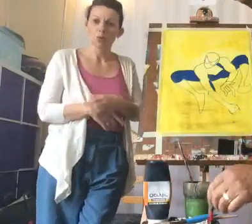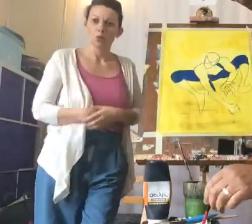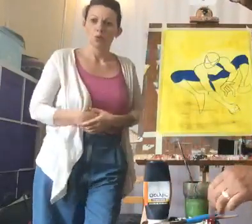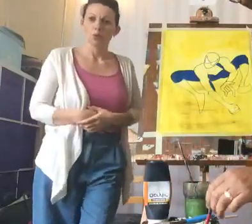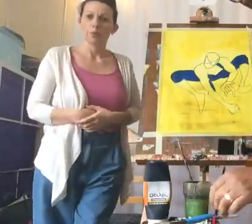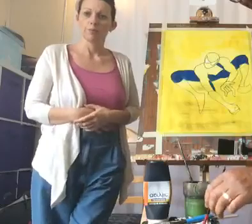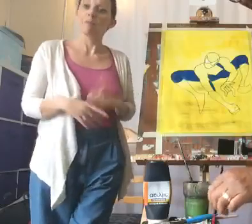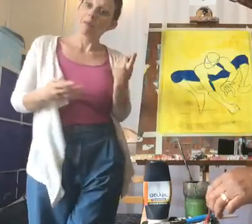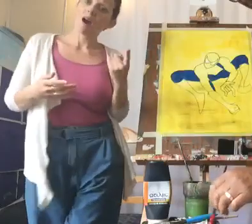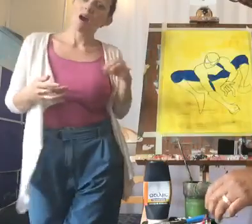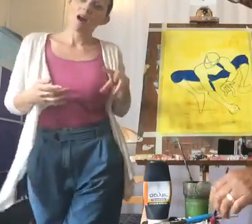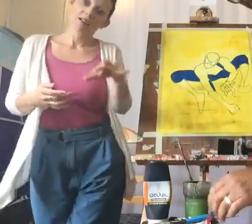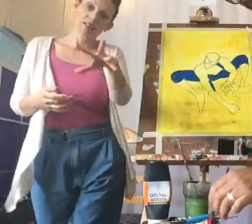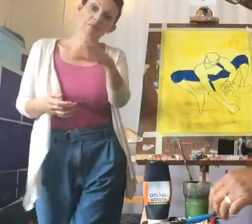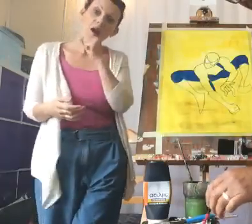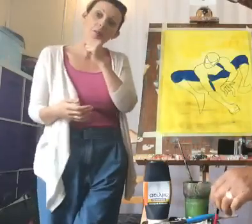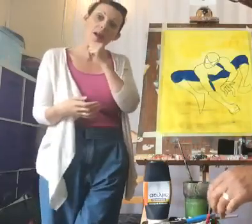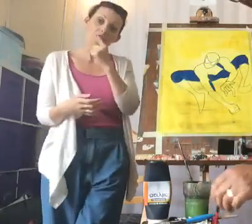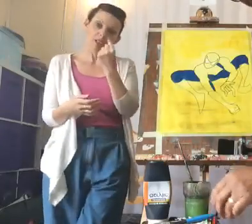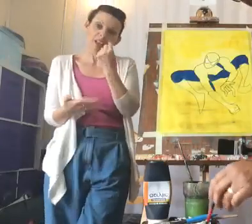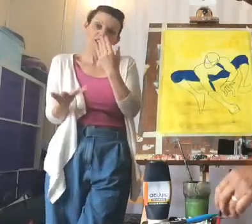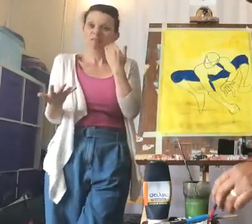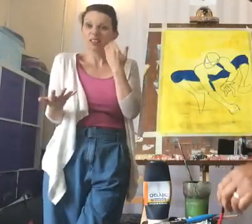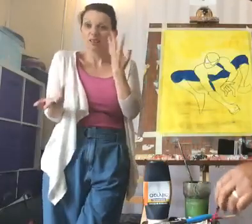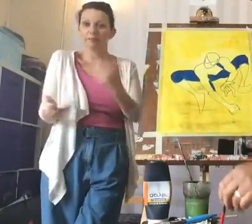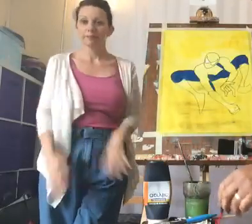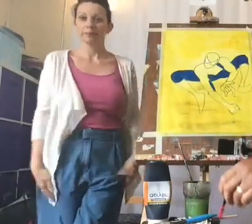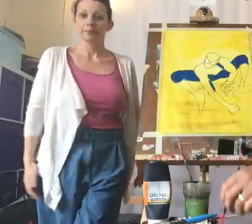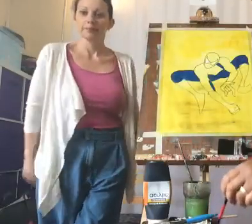But he is Spiderman, so he's very flexible.